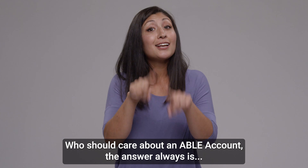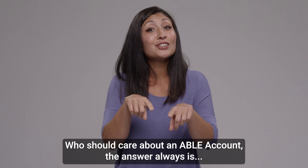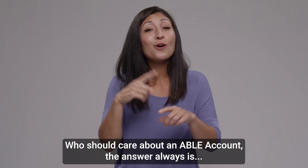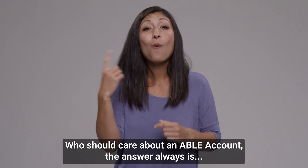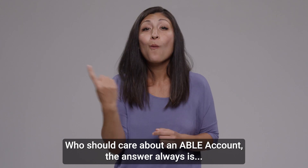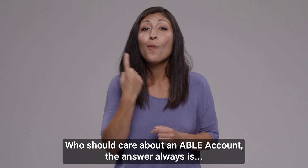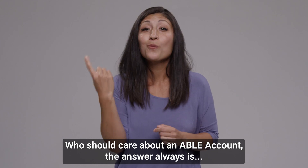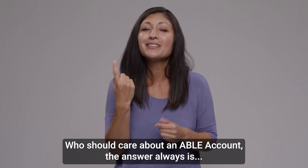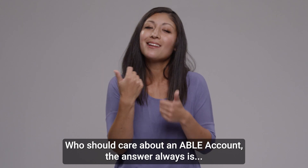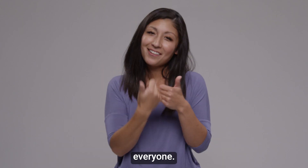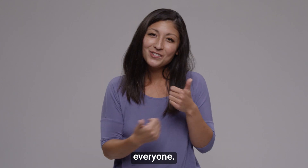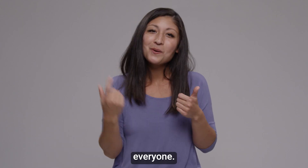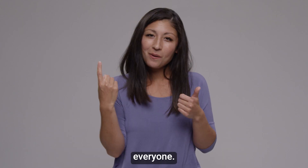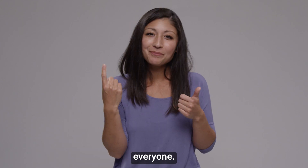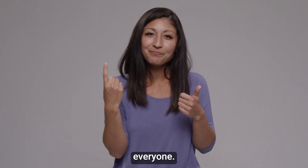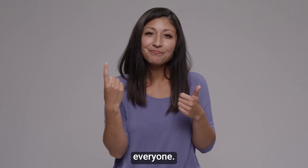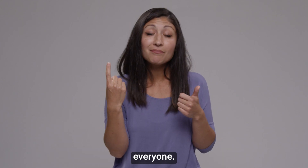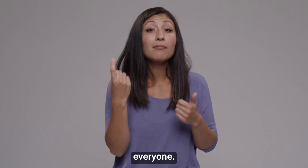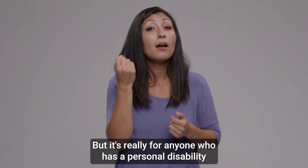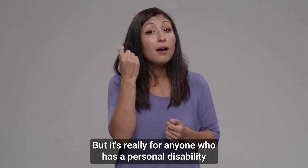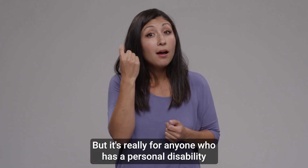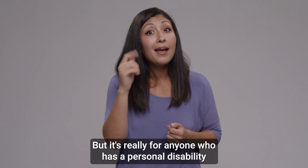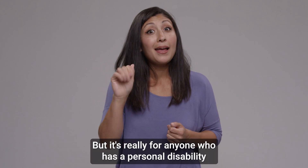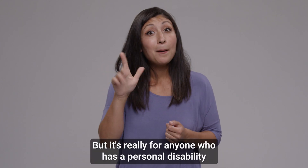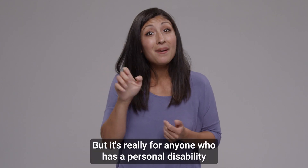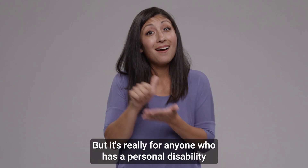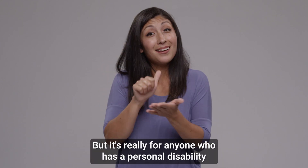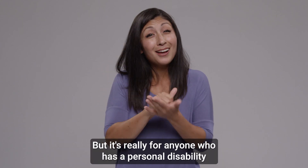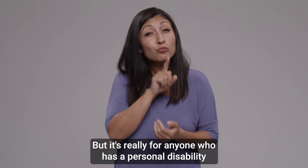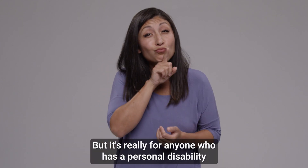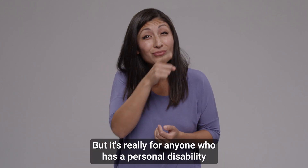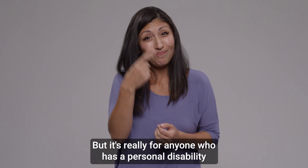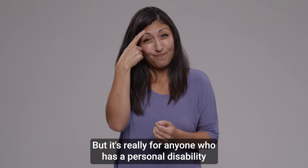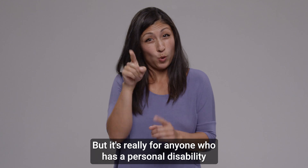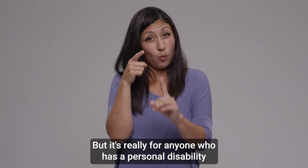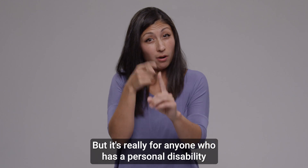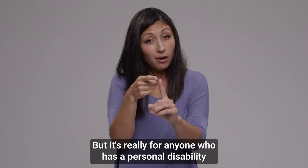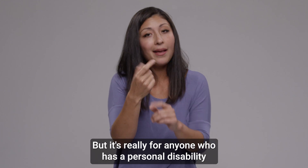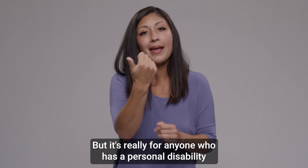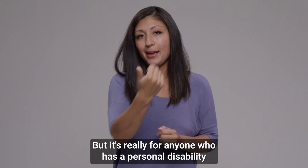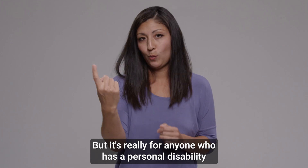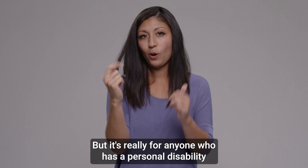answer always is everyone. But it's really for anyone who has a personal